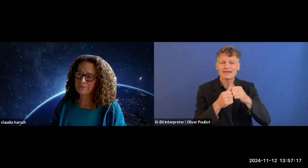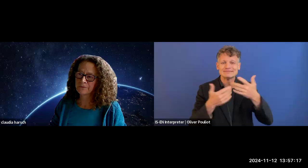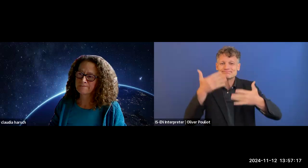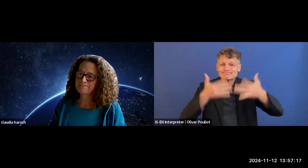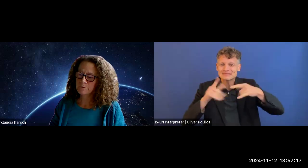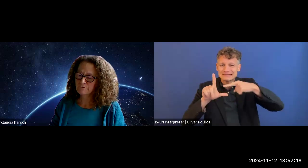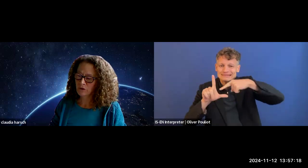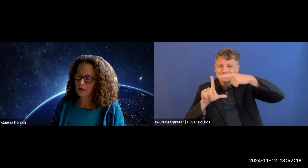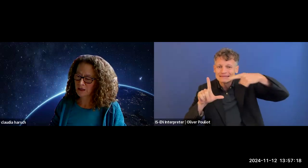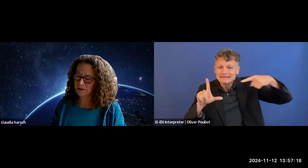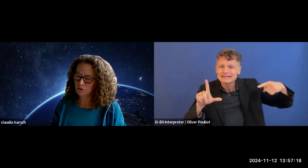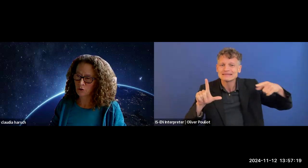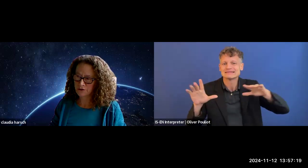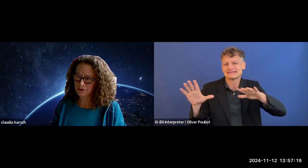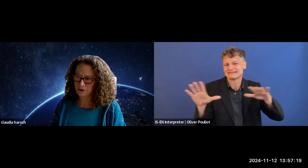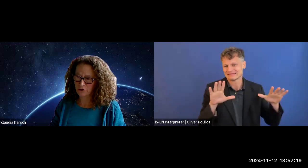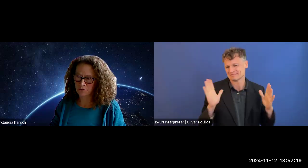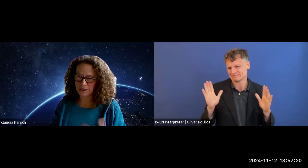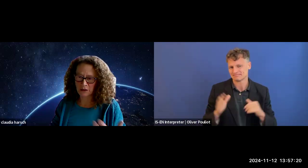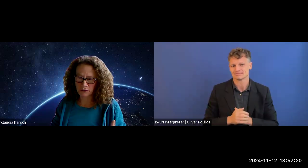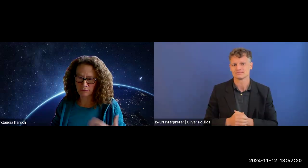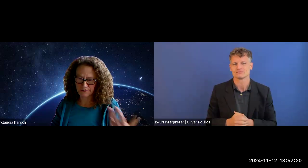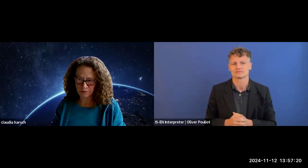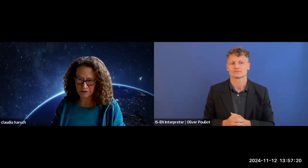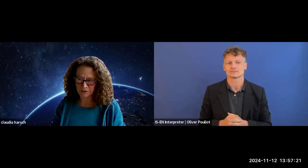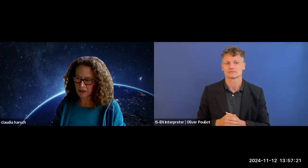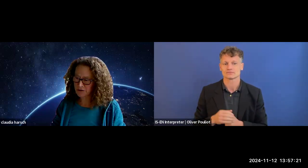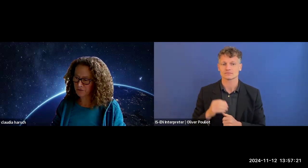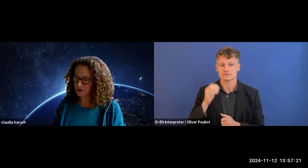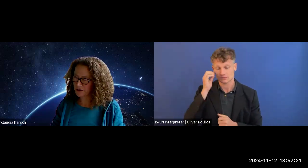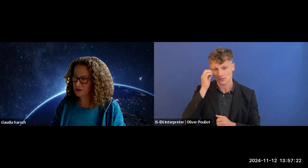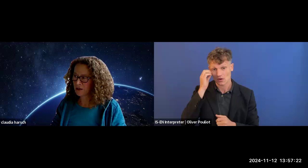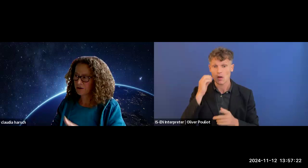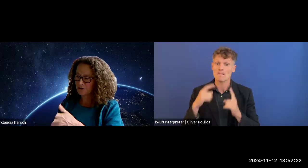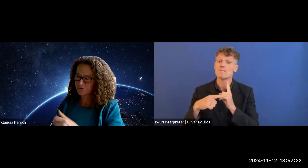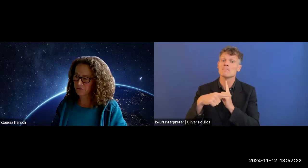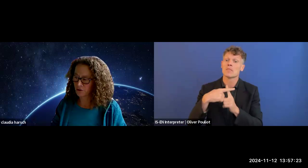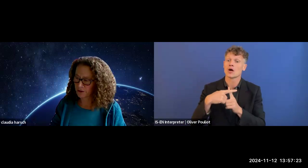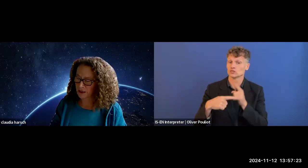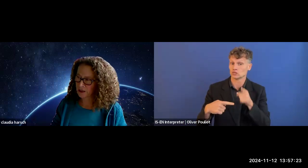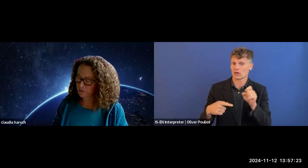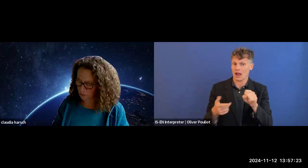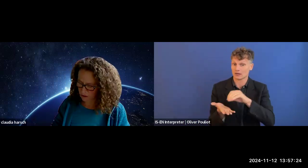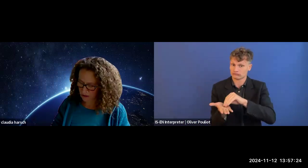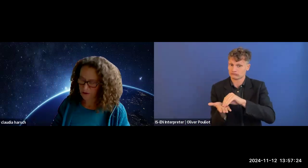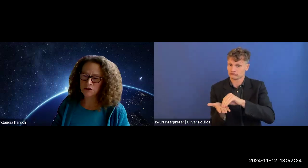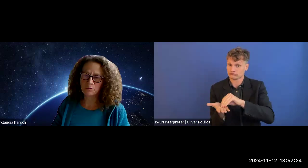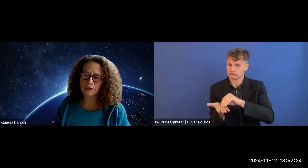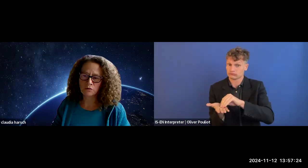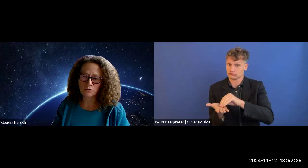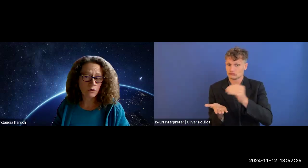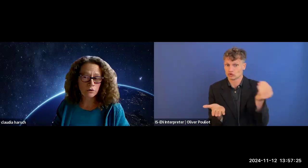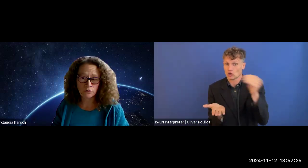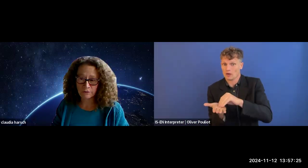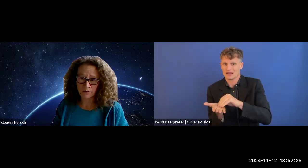here. And you also can document the outcome of the specification phase. There is a form in the handbook that